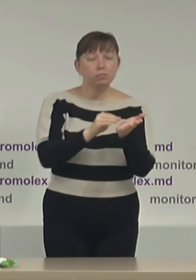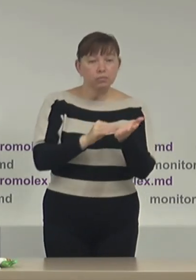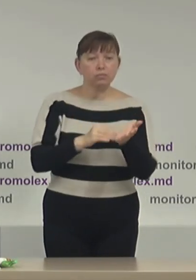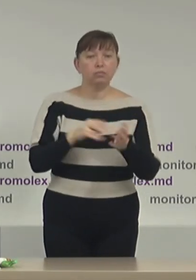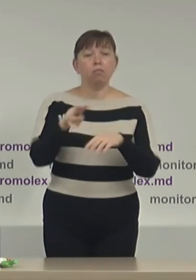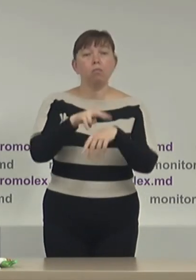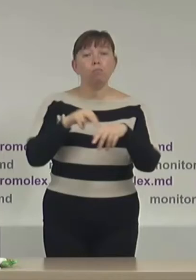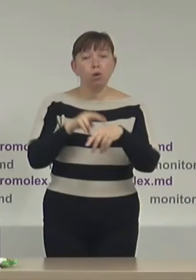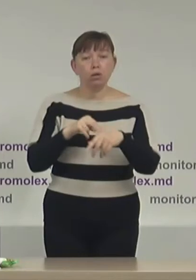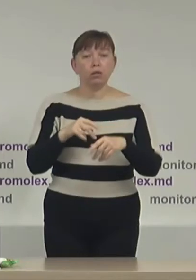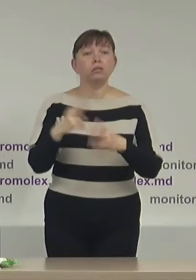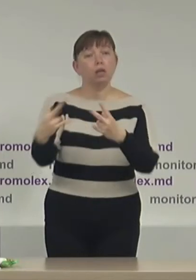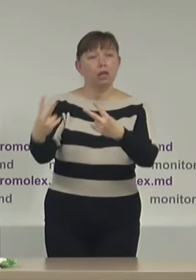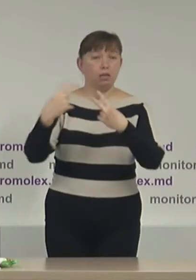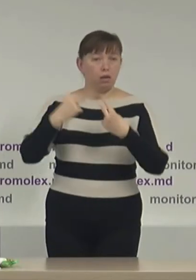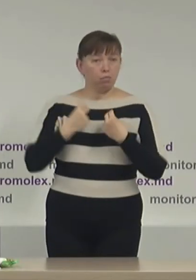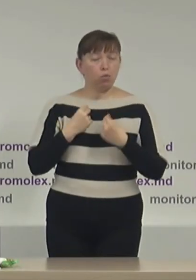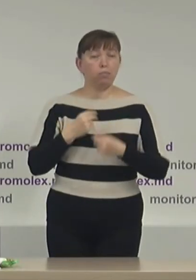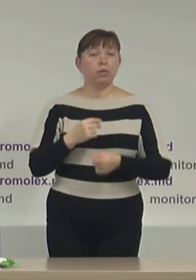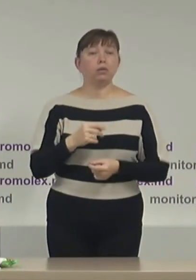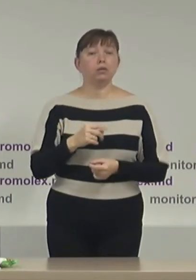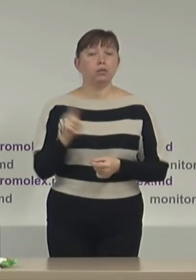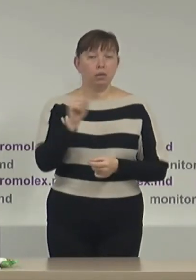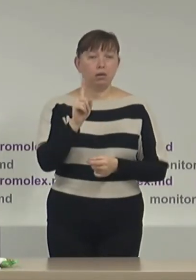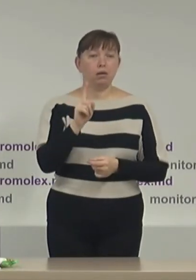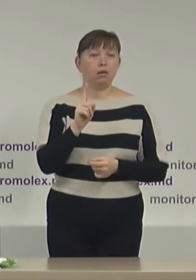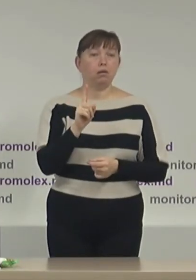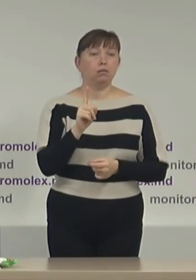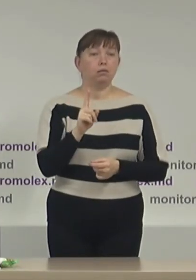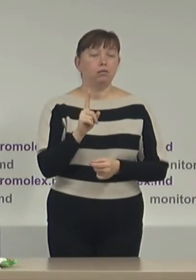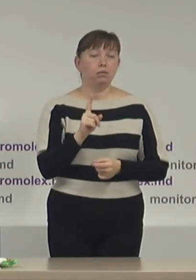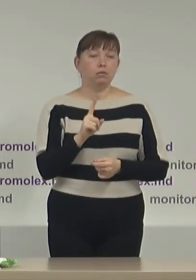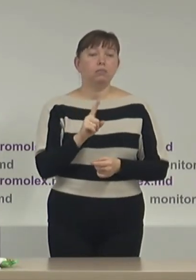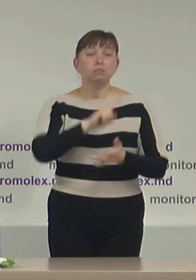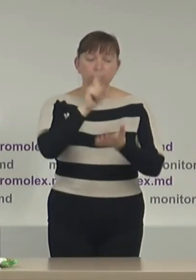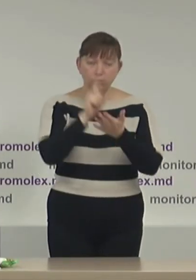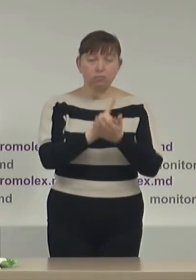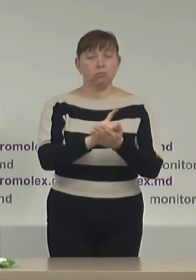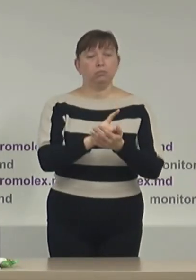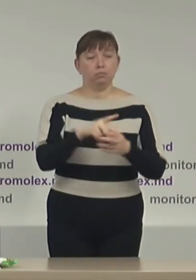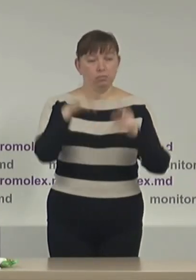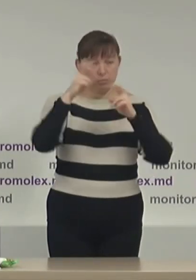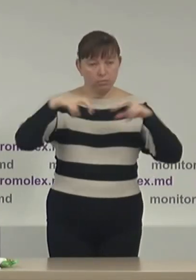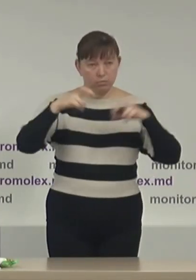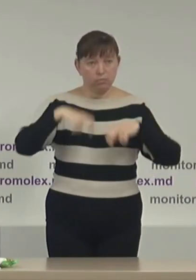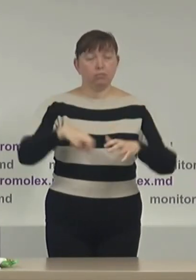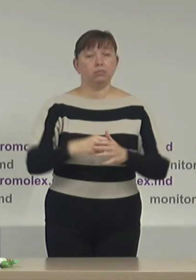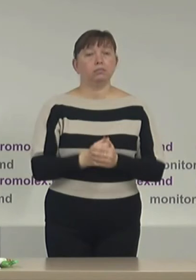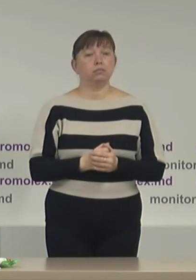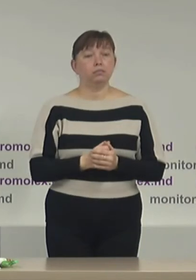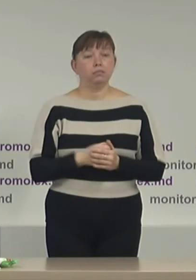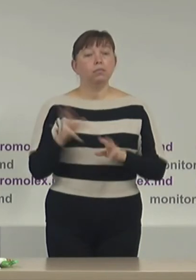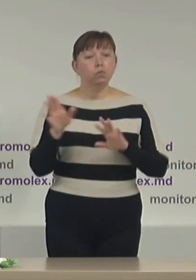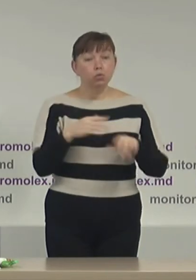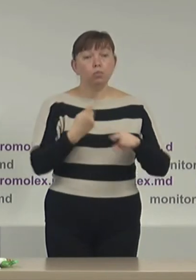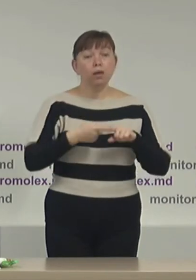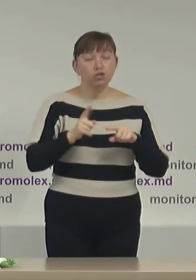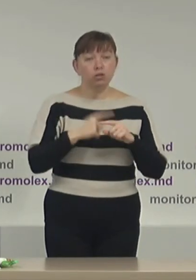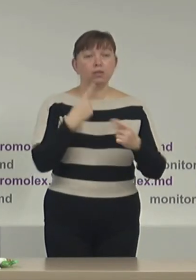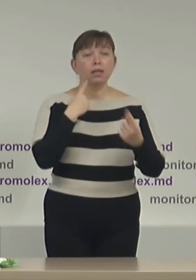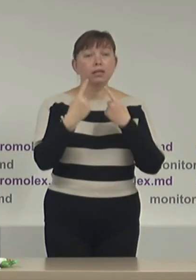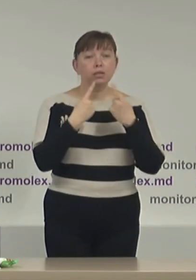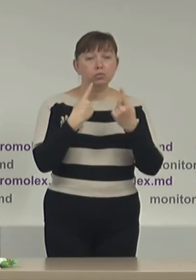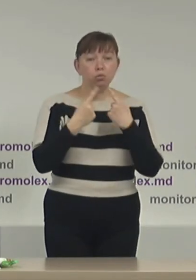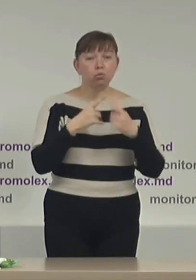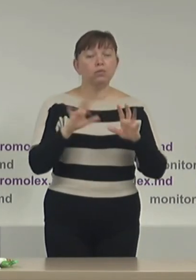the General Police Inspectorate promised that they will step in.